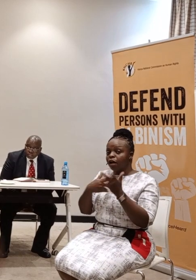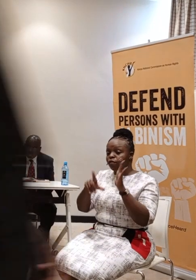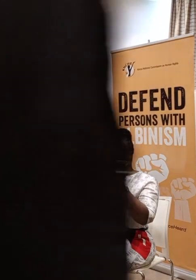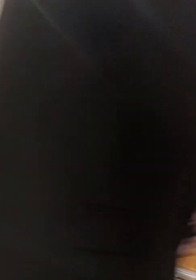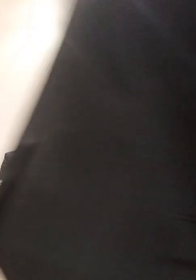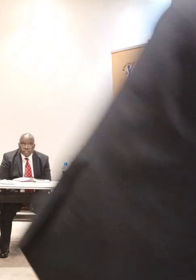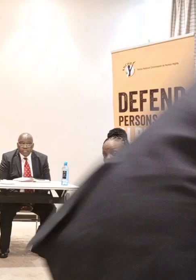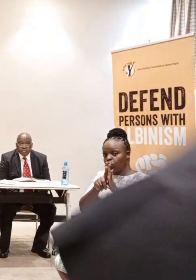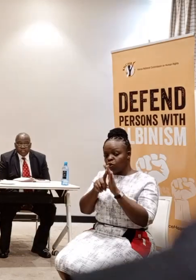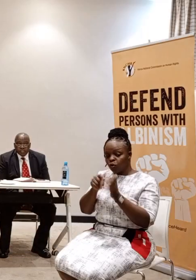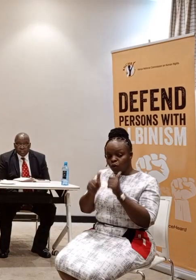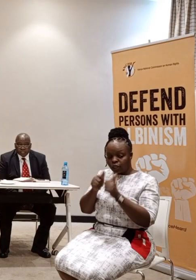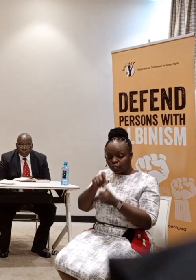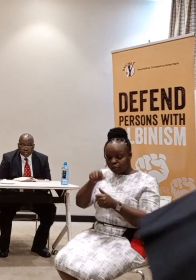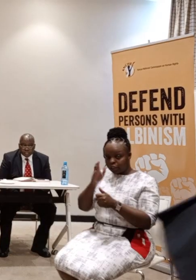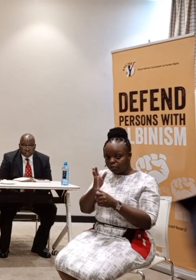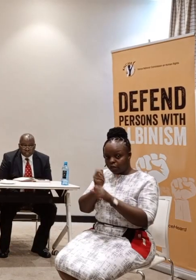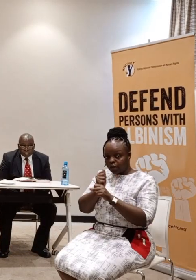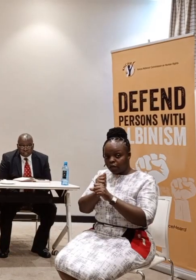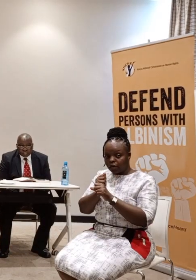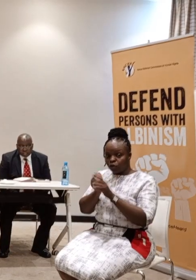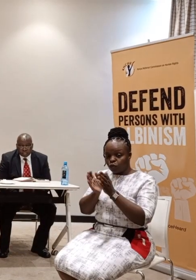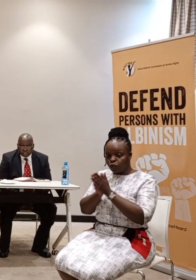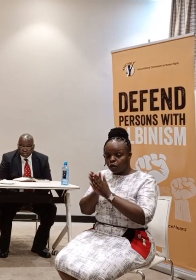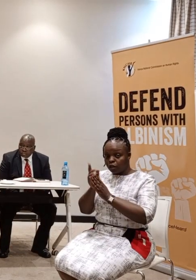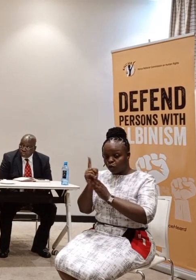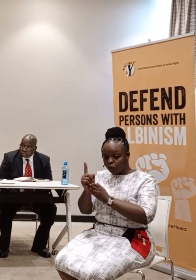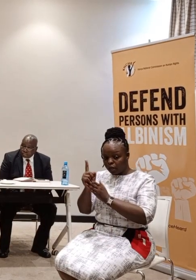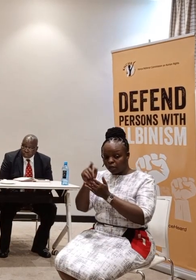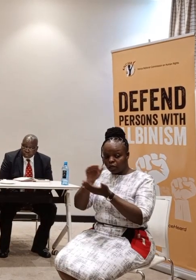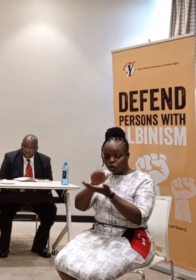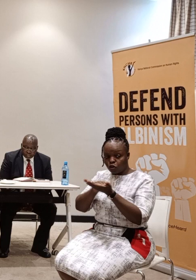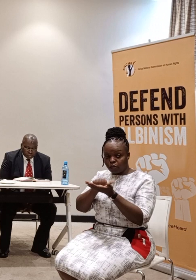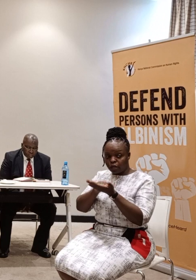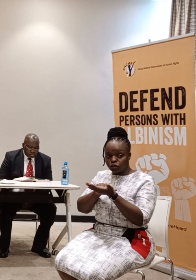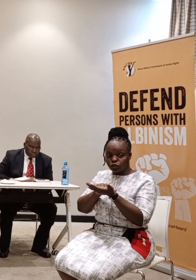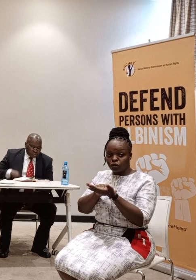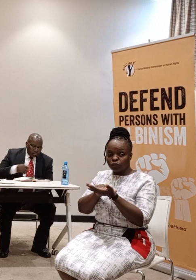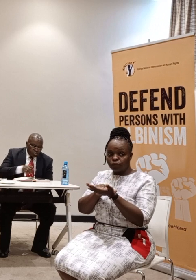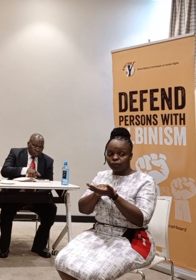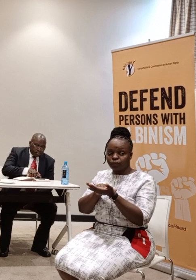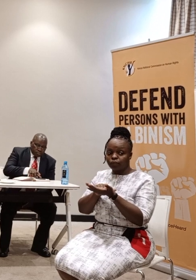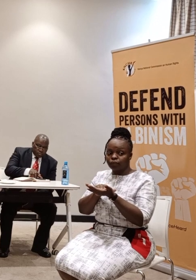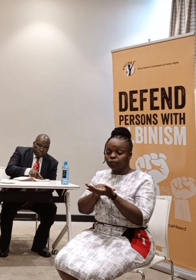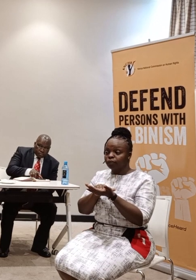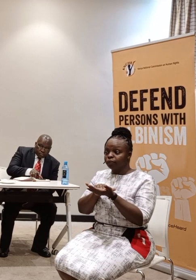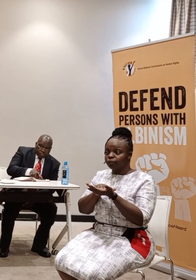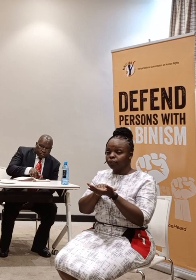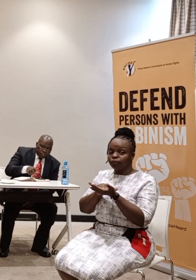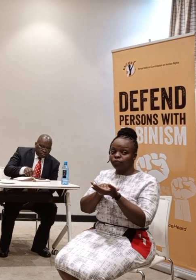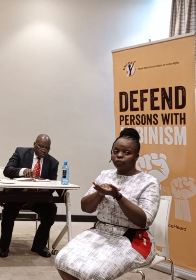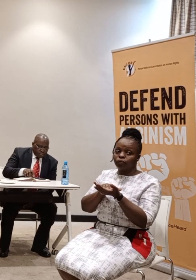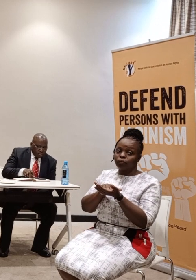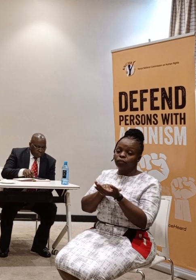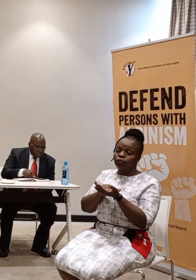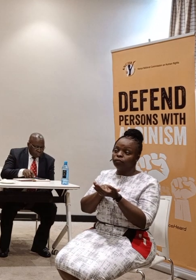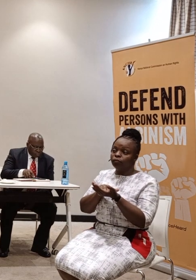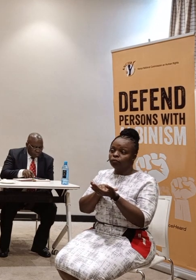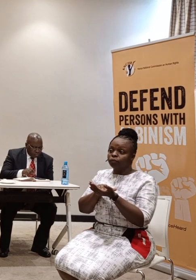done. And with one of the recommendations was on the health. What is